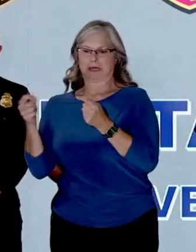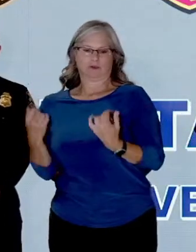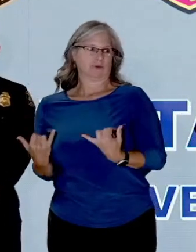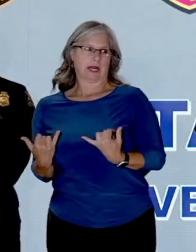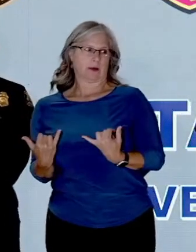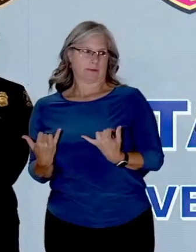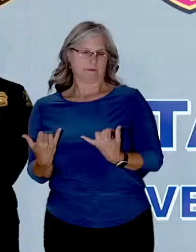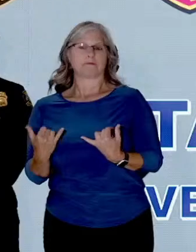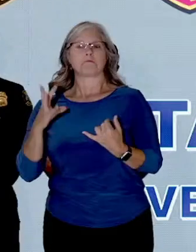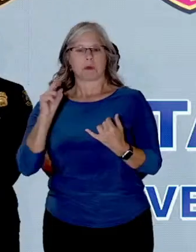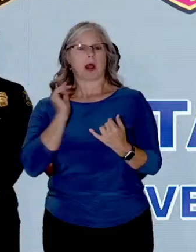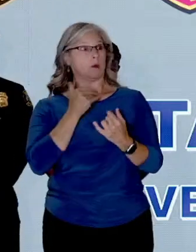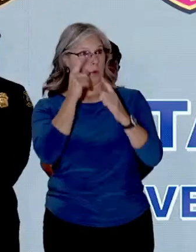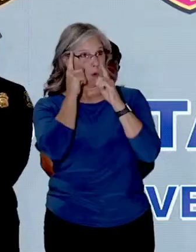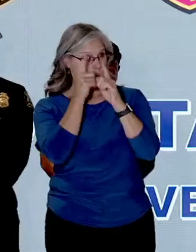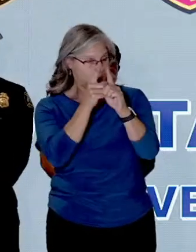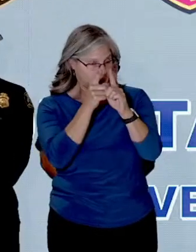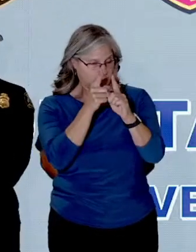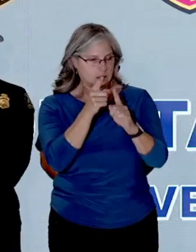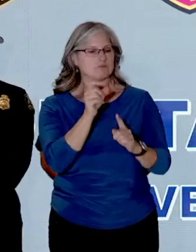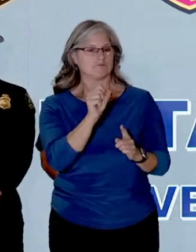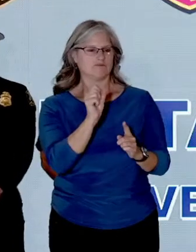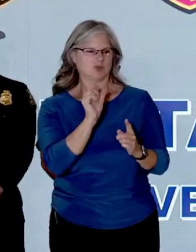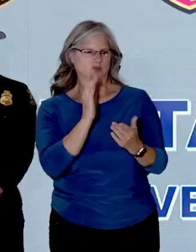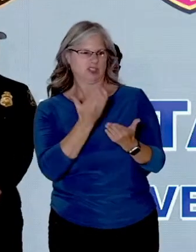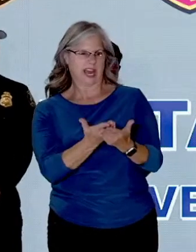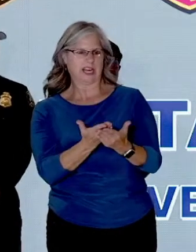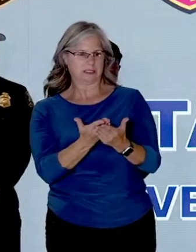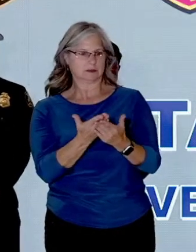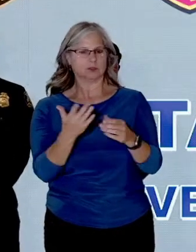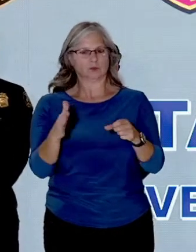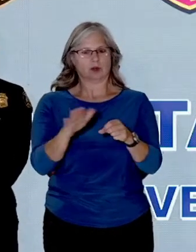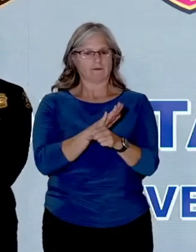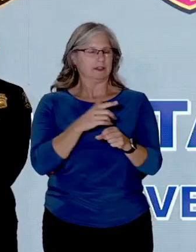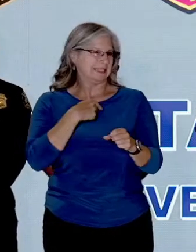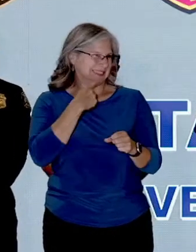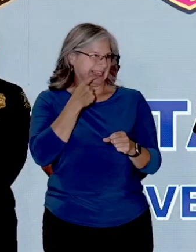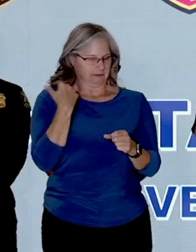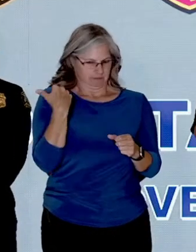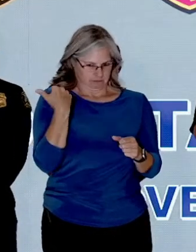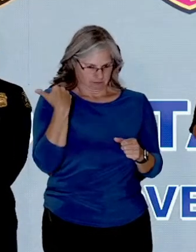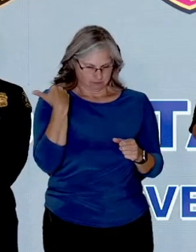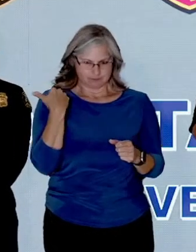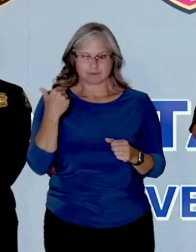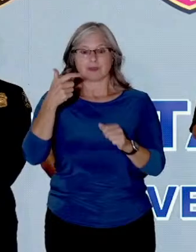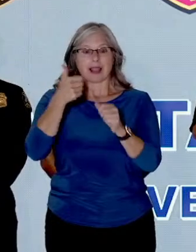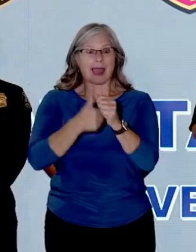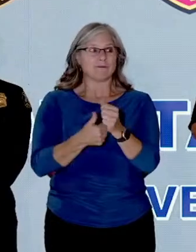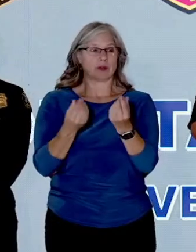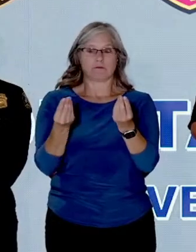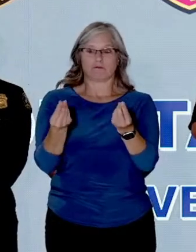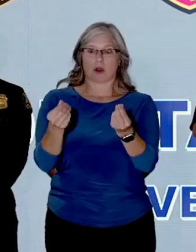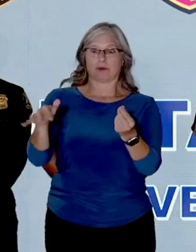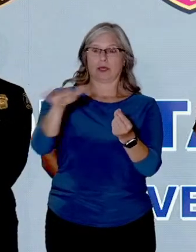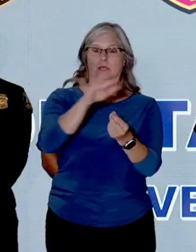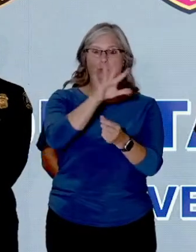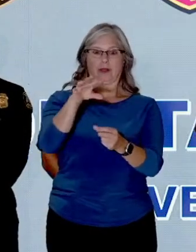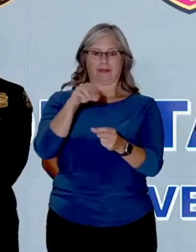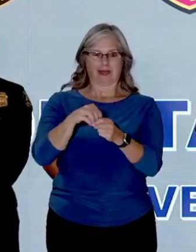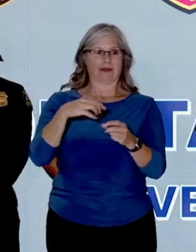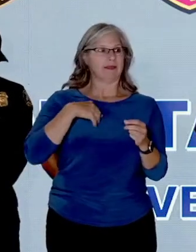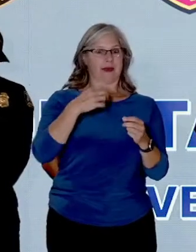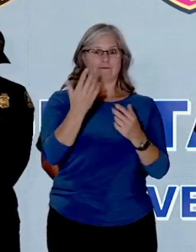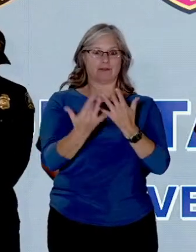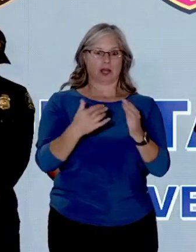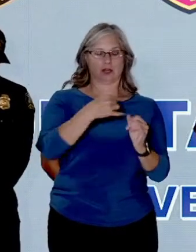now. But it is our goal to get to that point to cover, as I said earlier, every property that is within the fire footprint